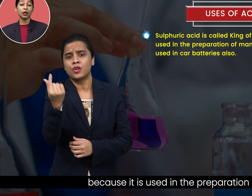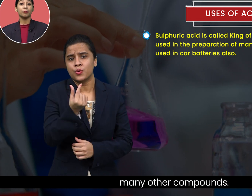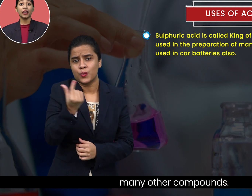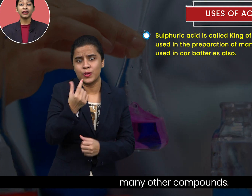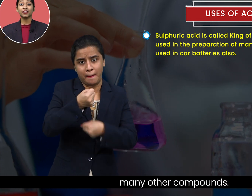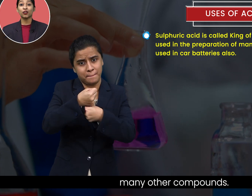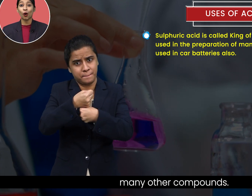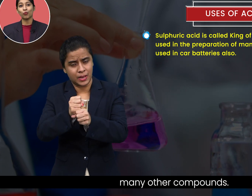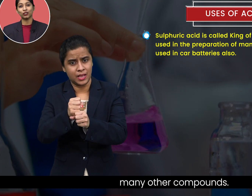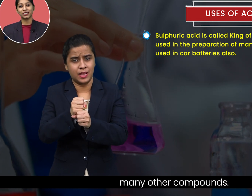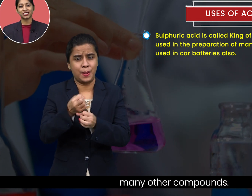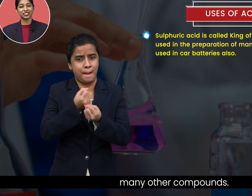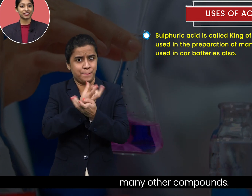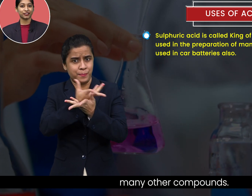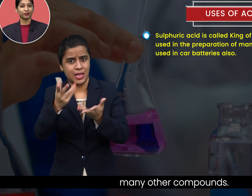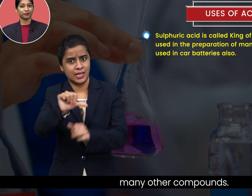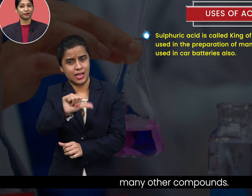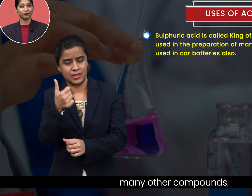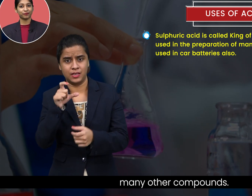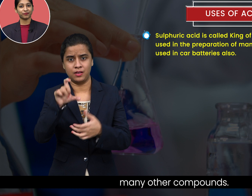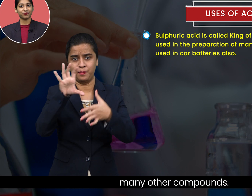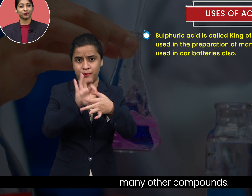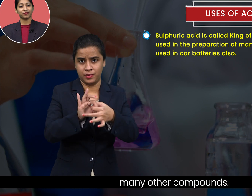of many other compounds.